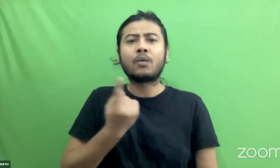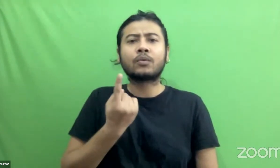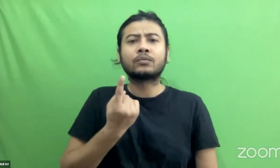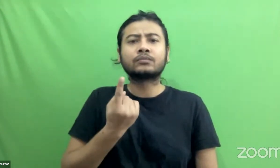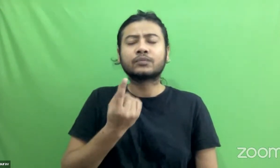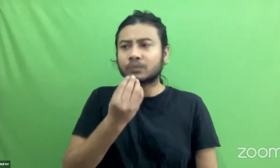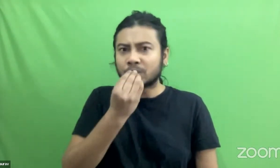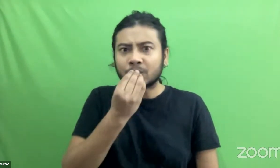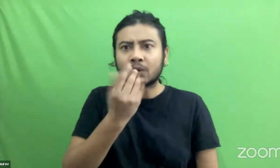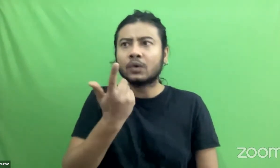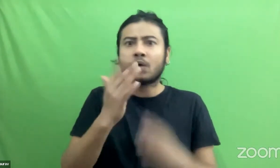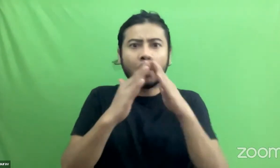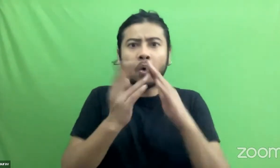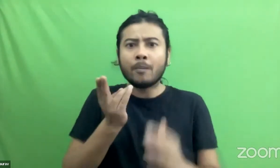right?